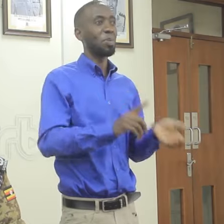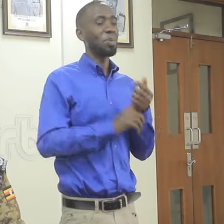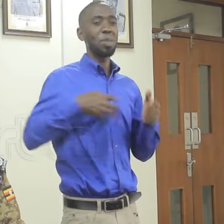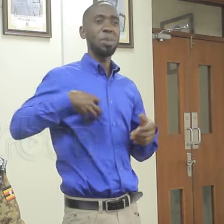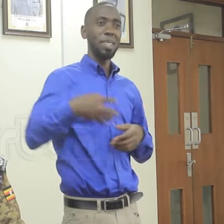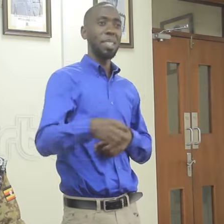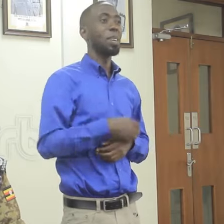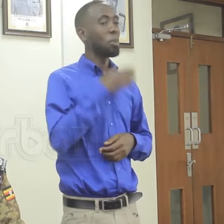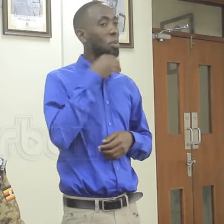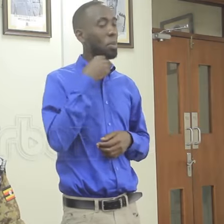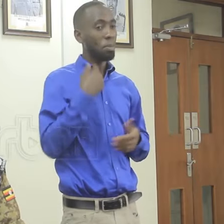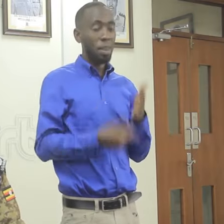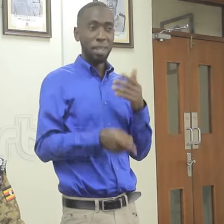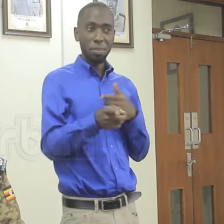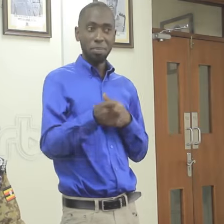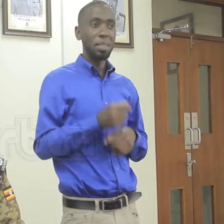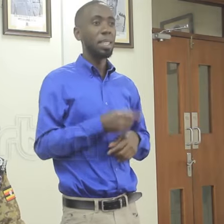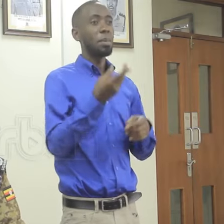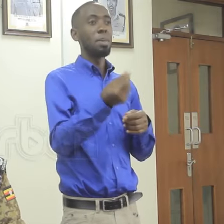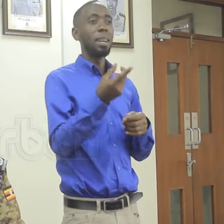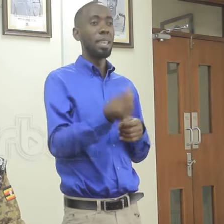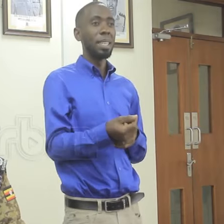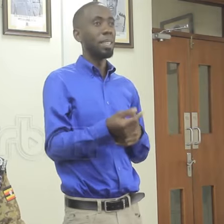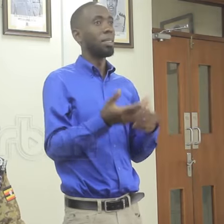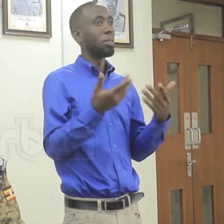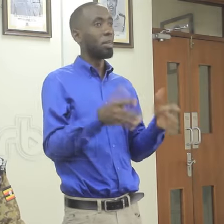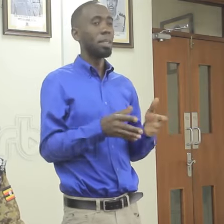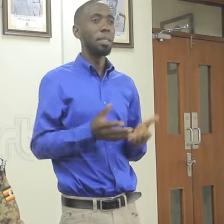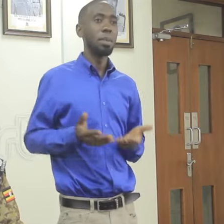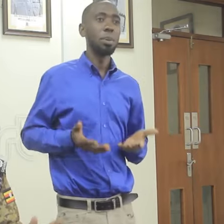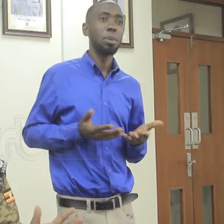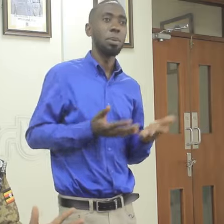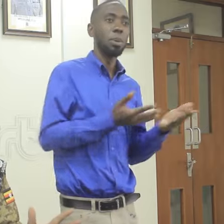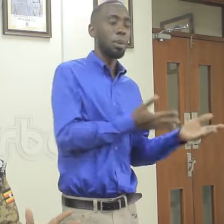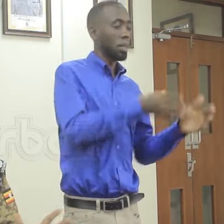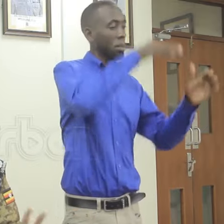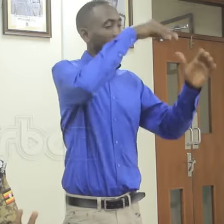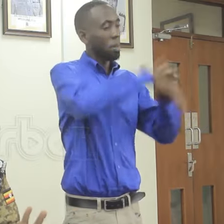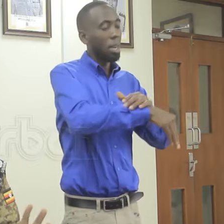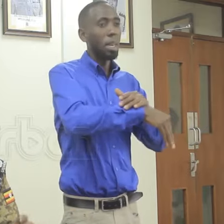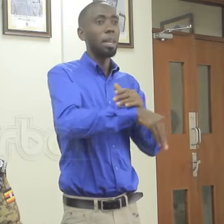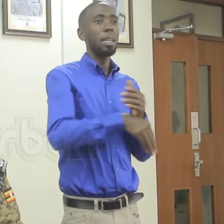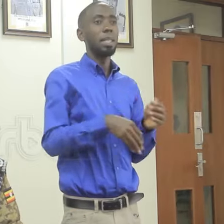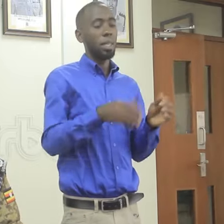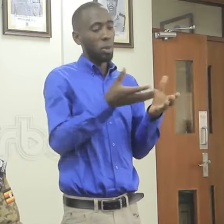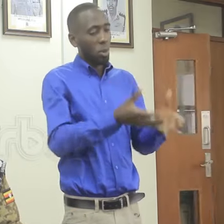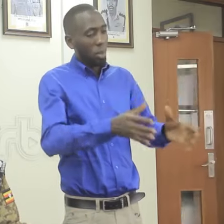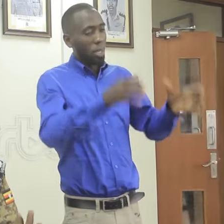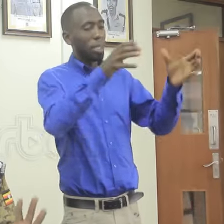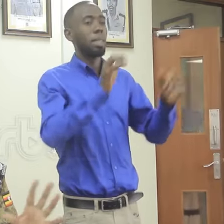Now, what this man did, he got the money and went and put it in a container,